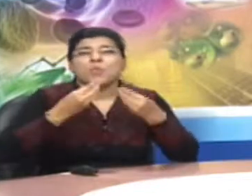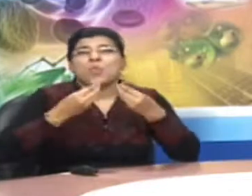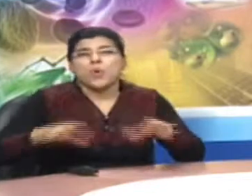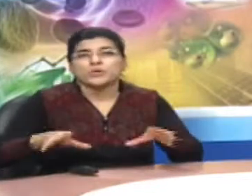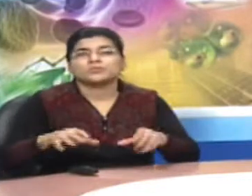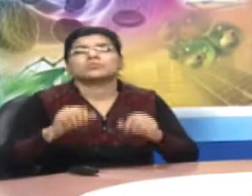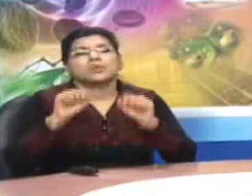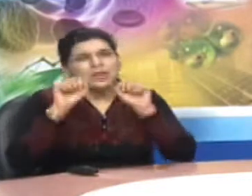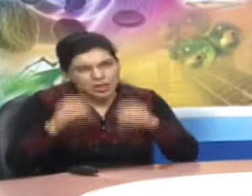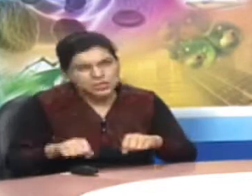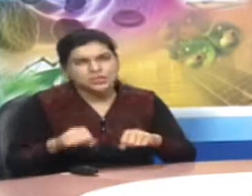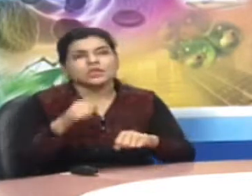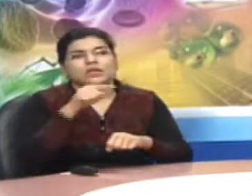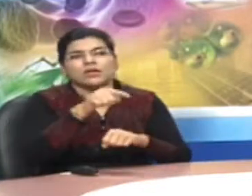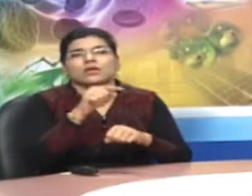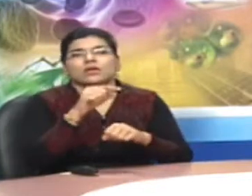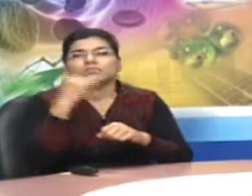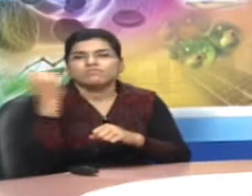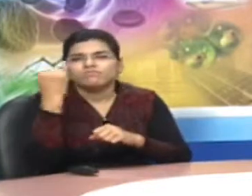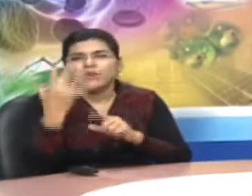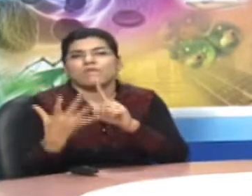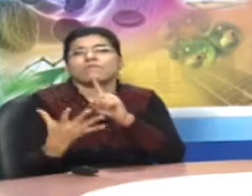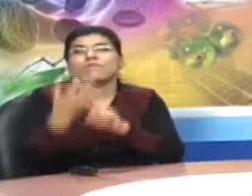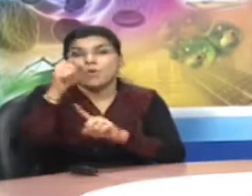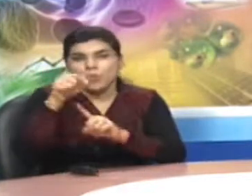It's going to waste a lot of time. So you can go